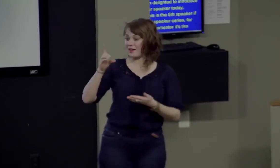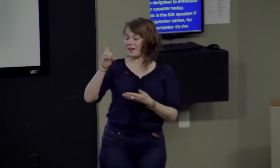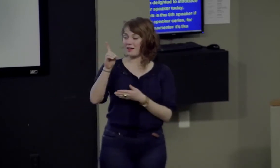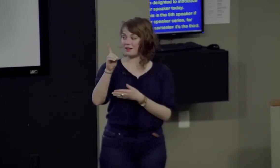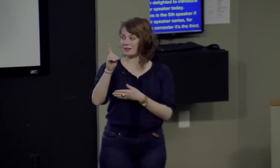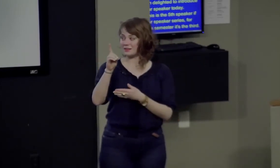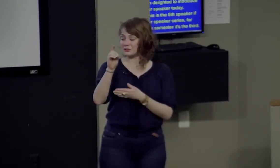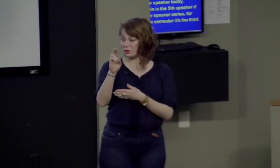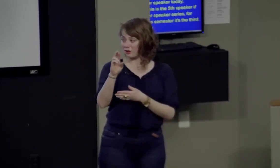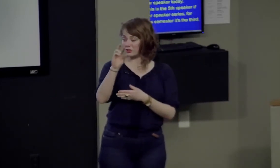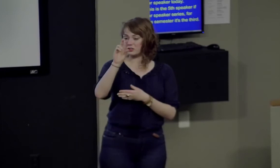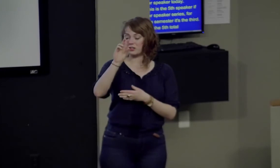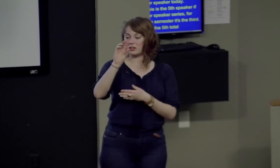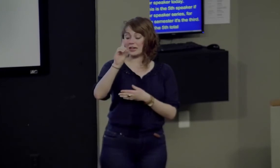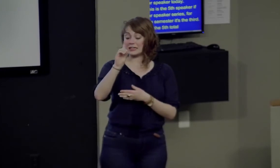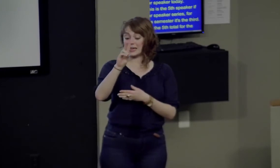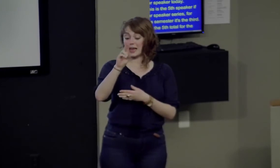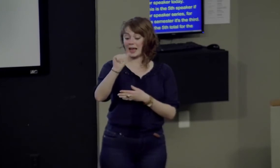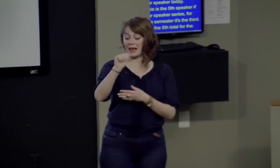So again, I am thrilled to welcome